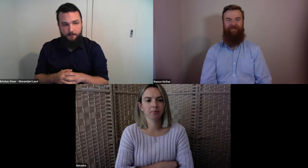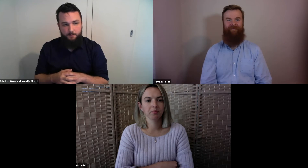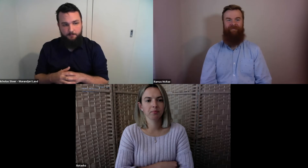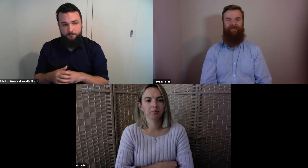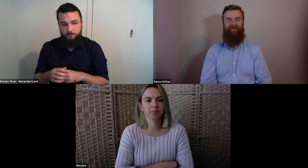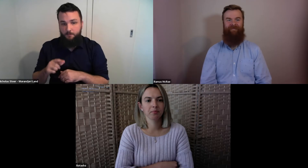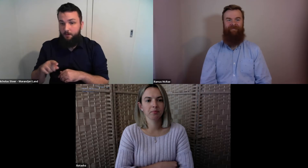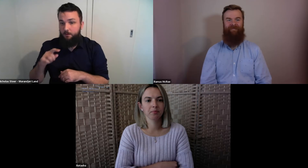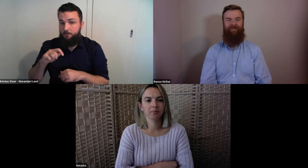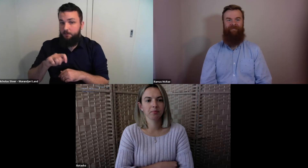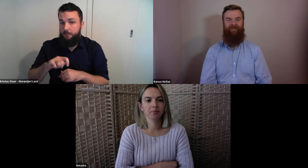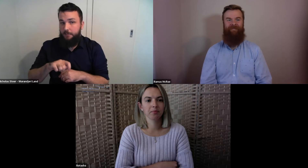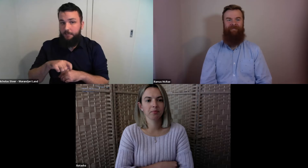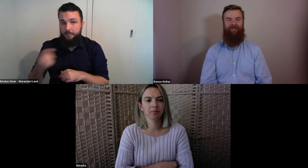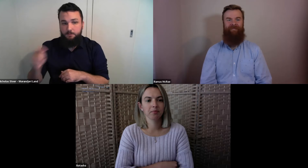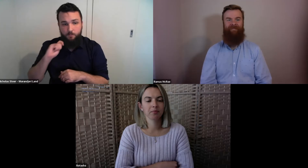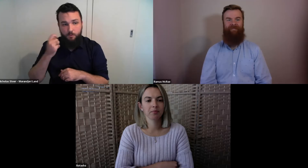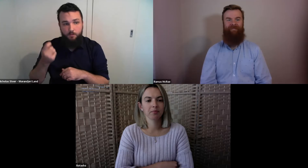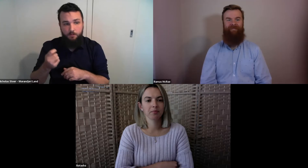on the Facebook page as well.